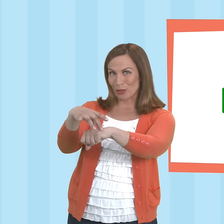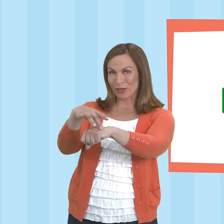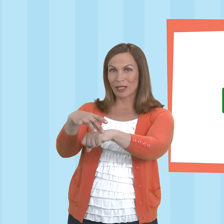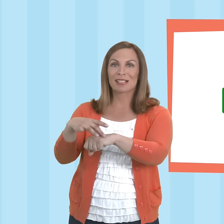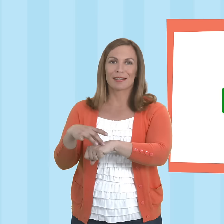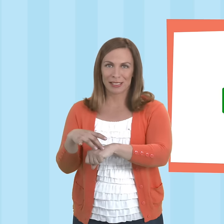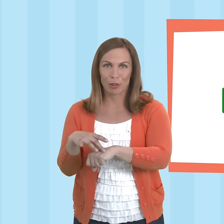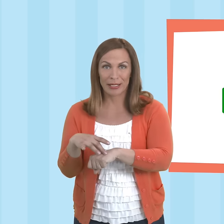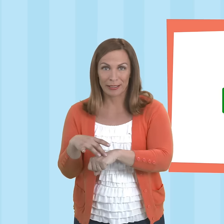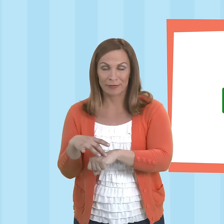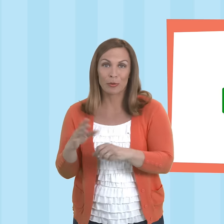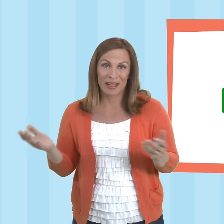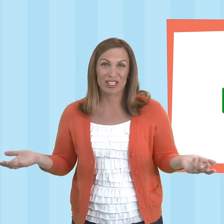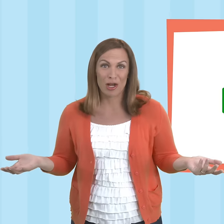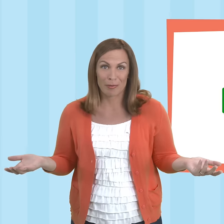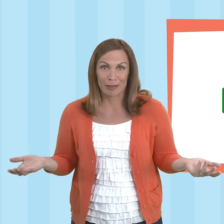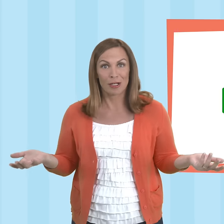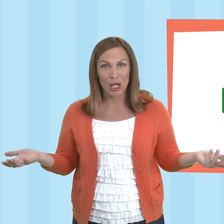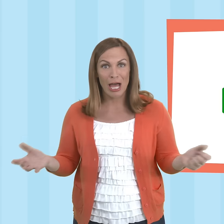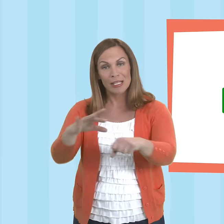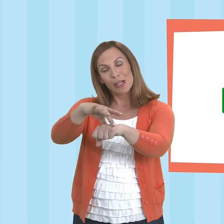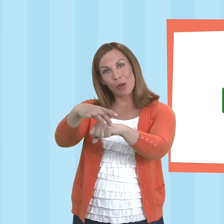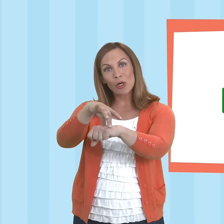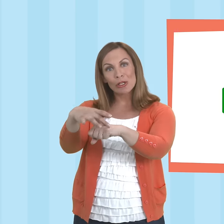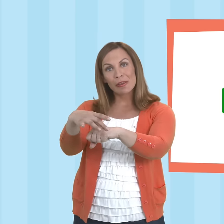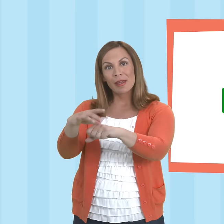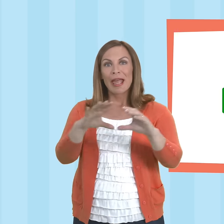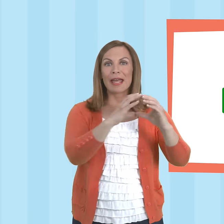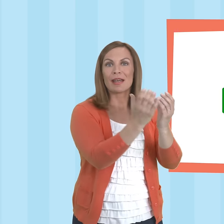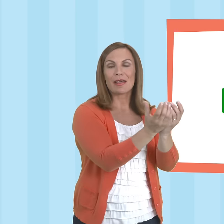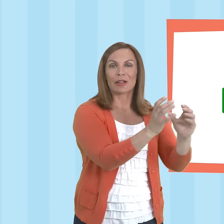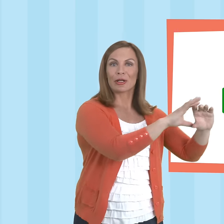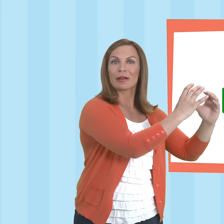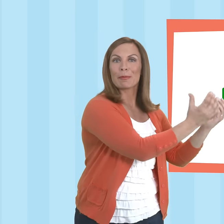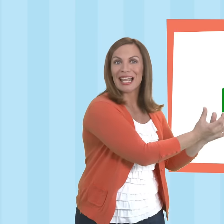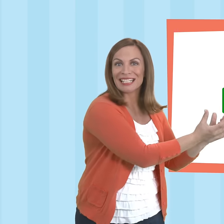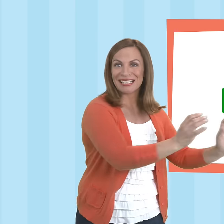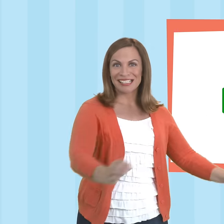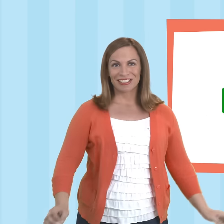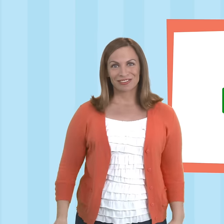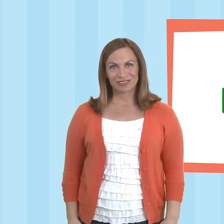Earth, because that's where we live, and we have to talk about it a lot. So Earth and other planets.